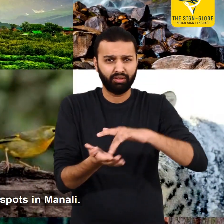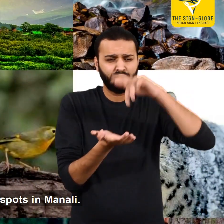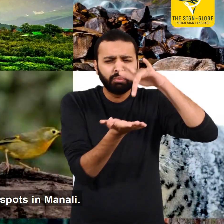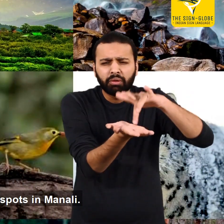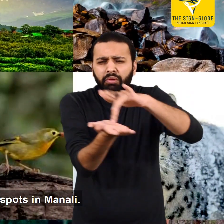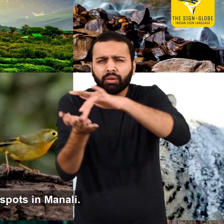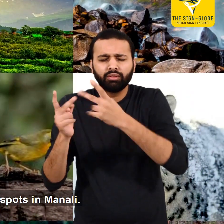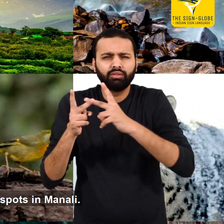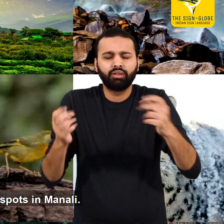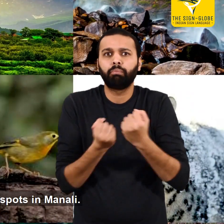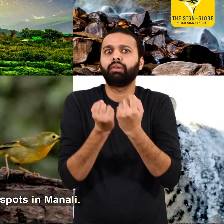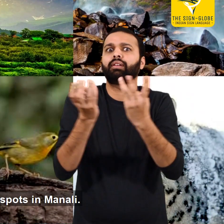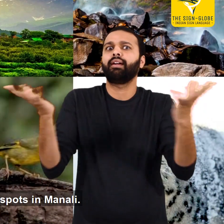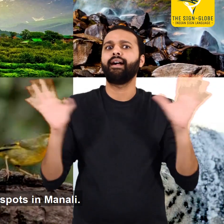There are many spots in Manali.